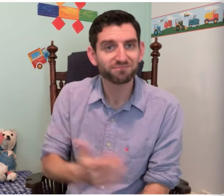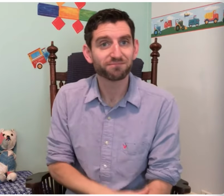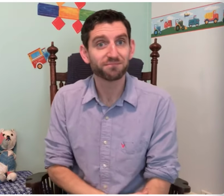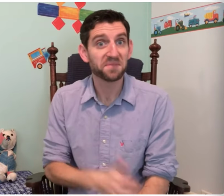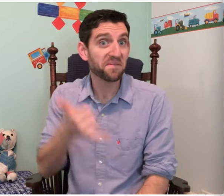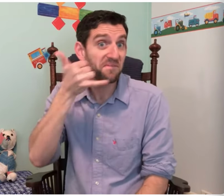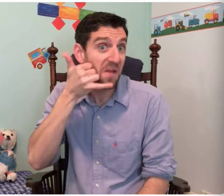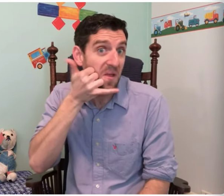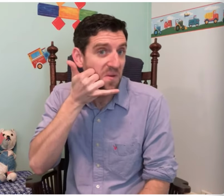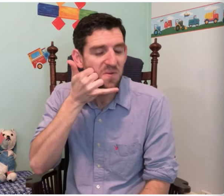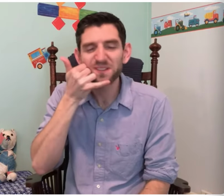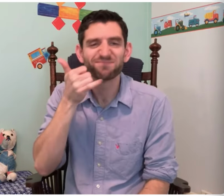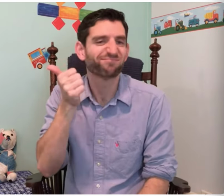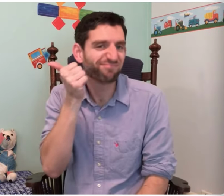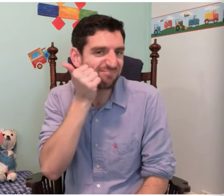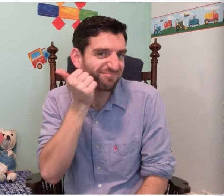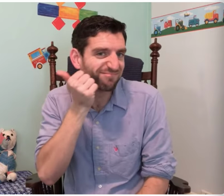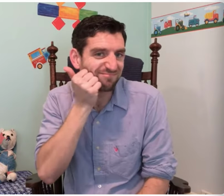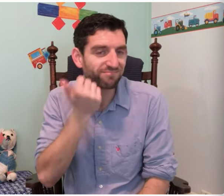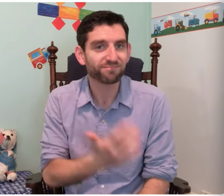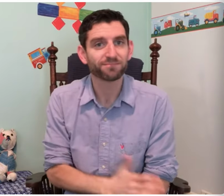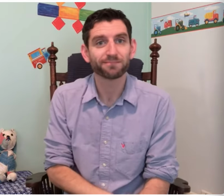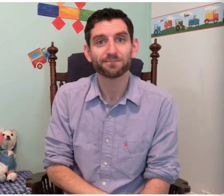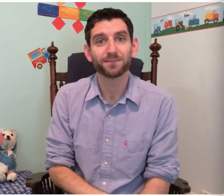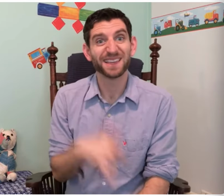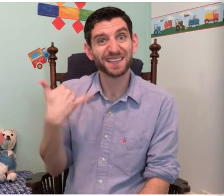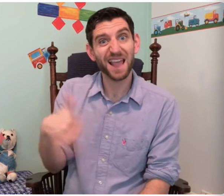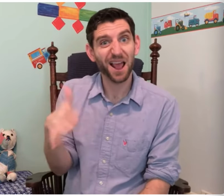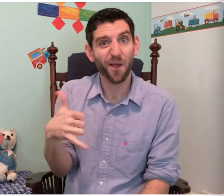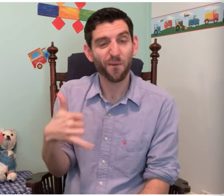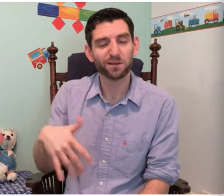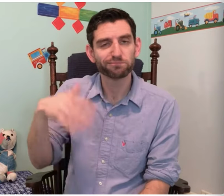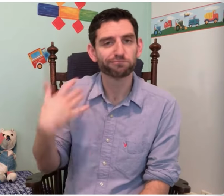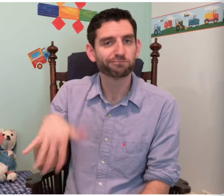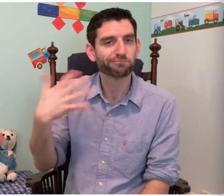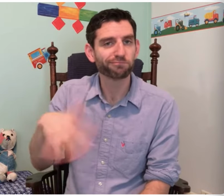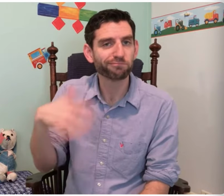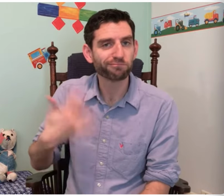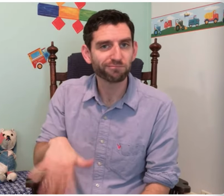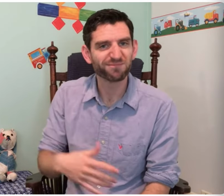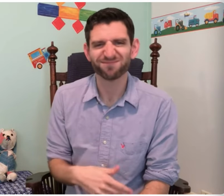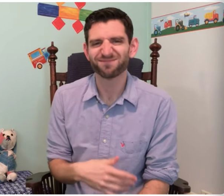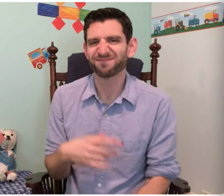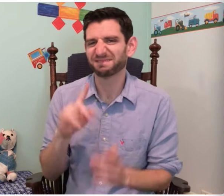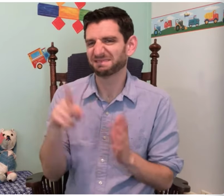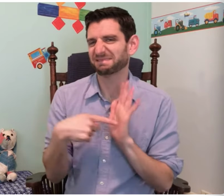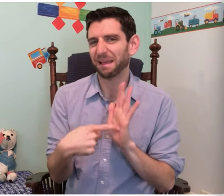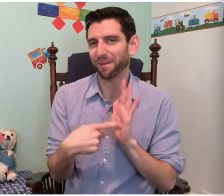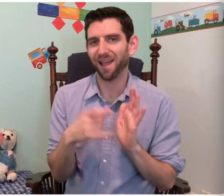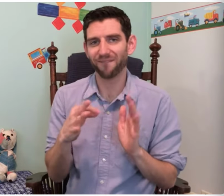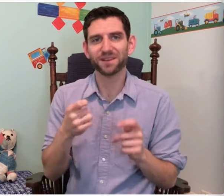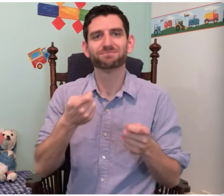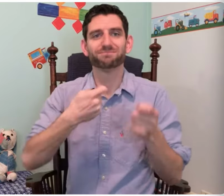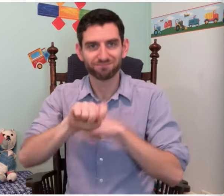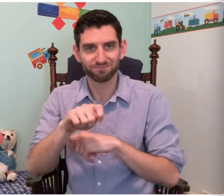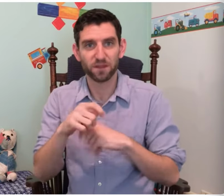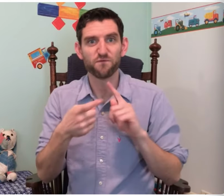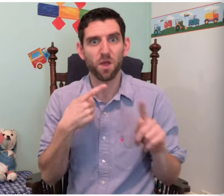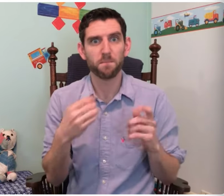Ys. Cow is no longer a Y, but an A hand shape, and same with phone. And the color yellow is